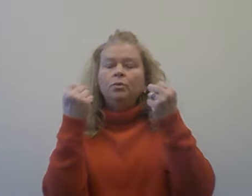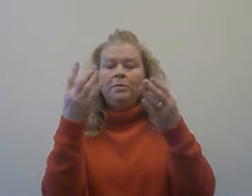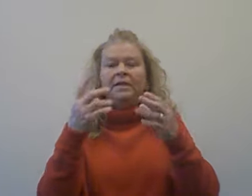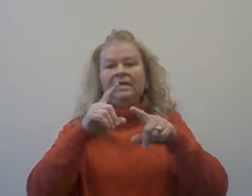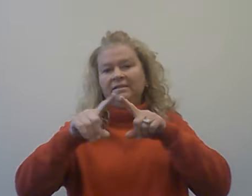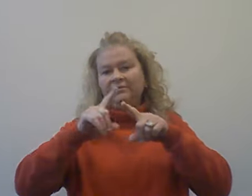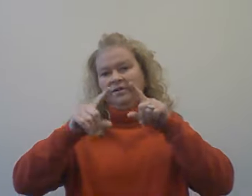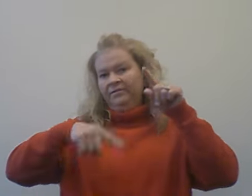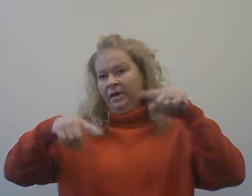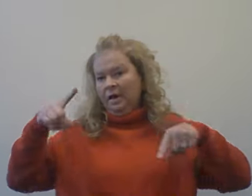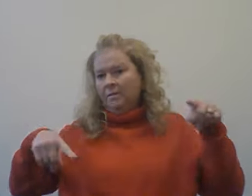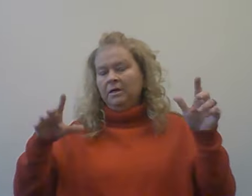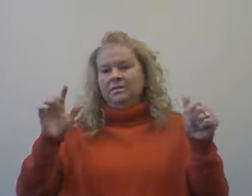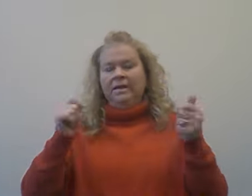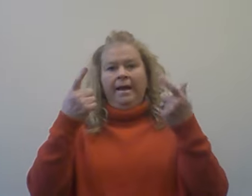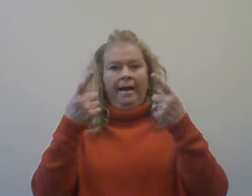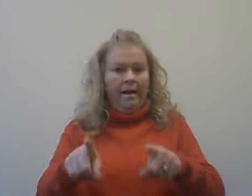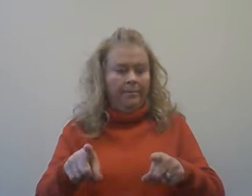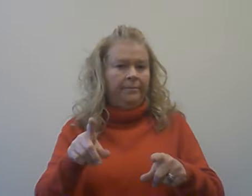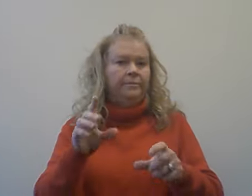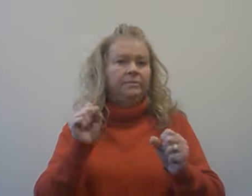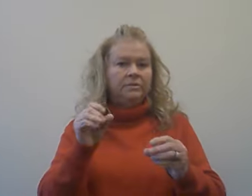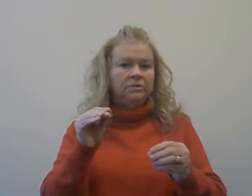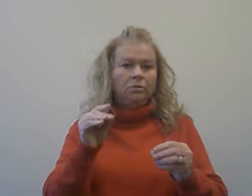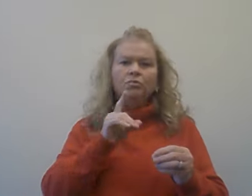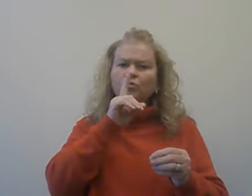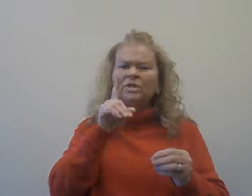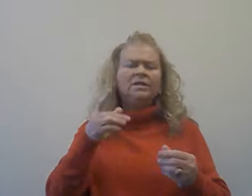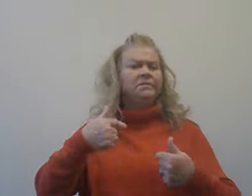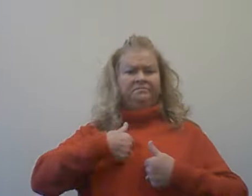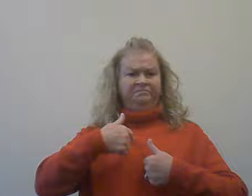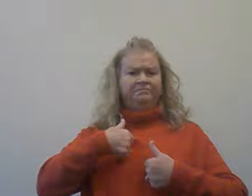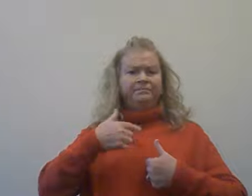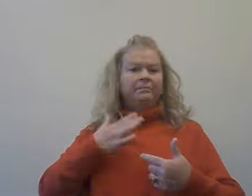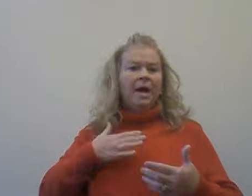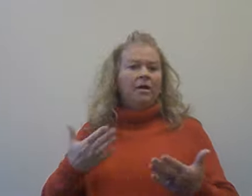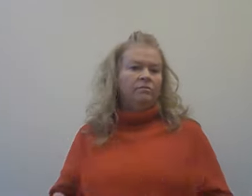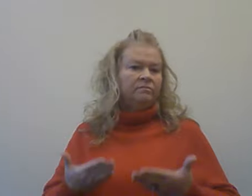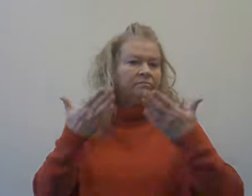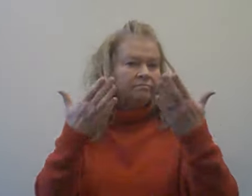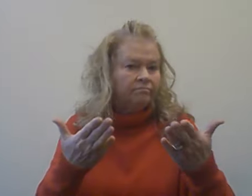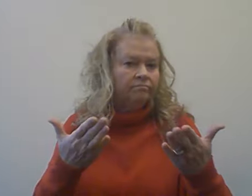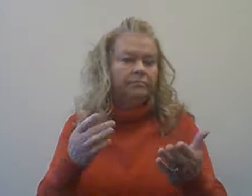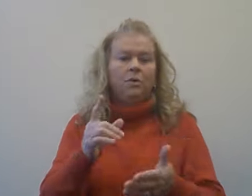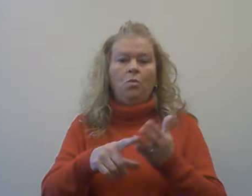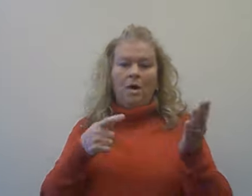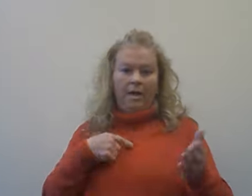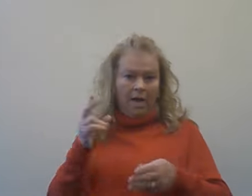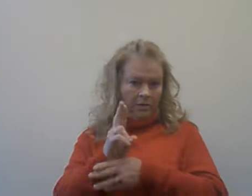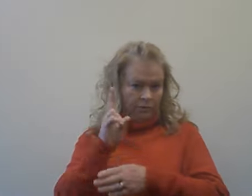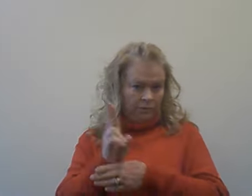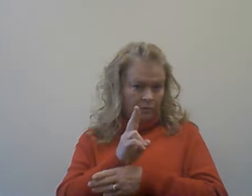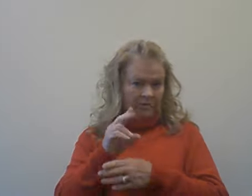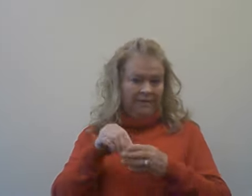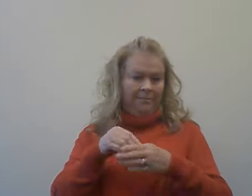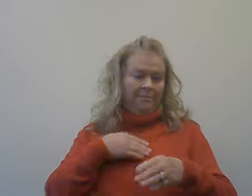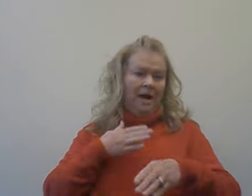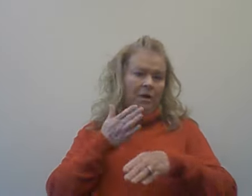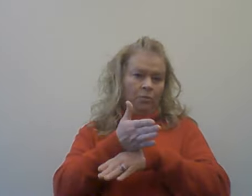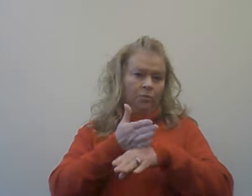every person. So again, these are just recommendations and what I've gravitated towards during my woodworking career. Okay, all that